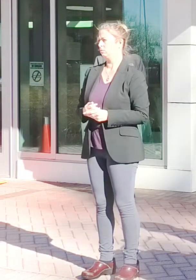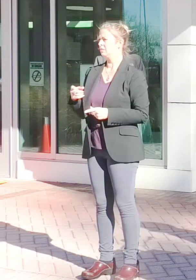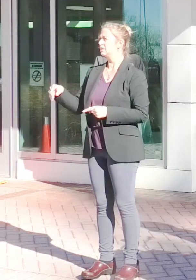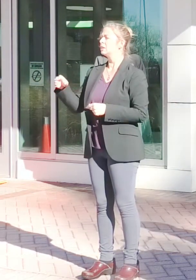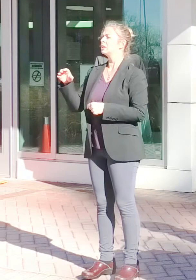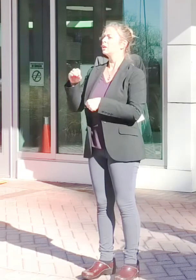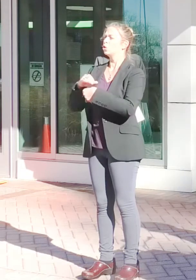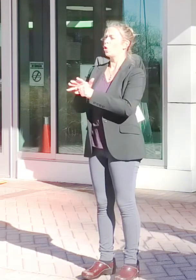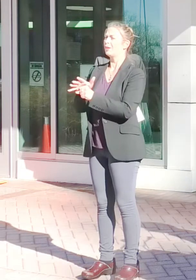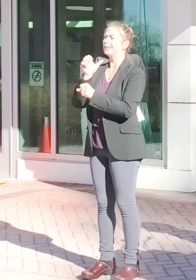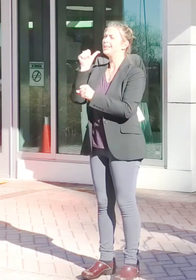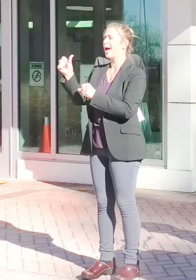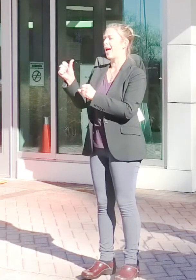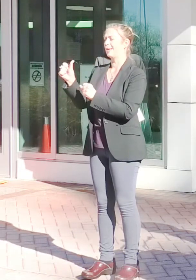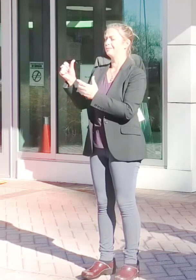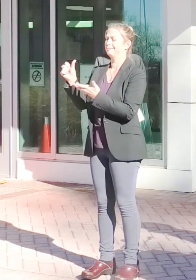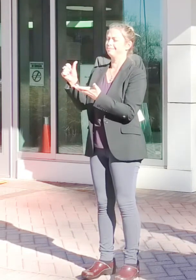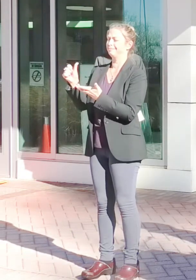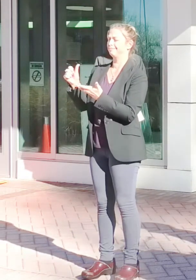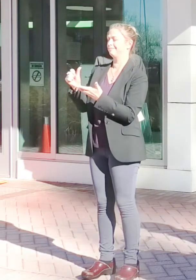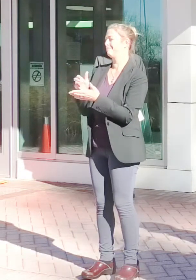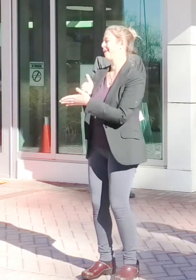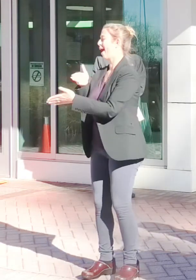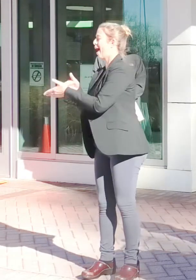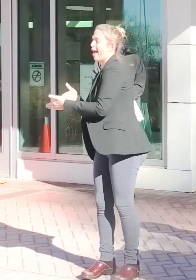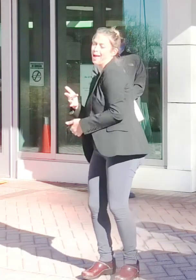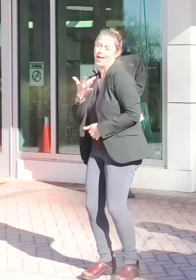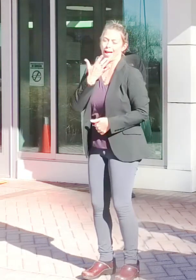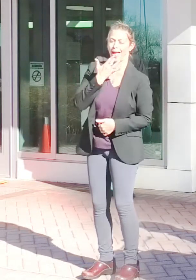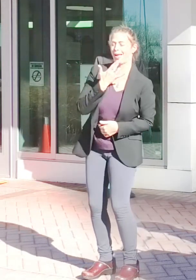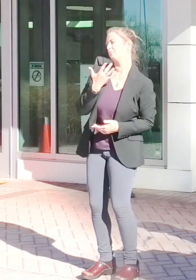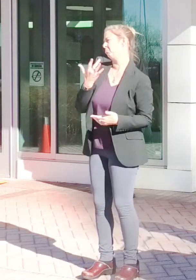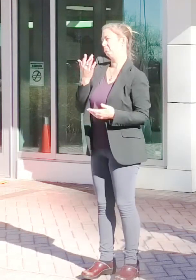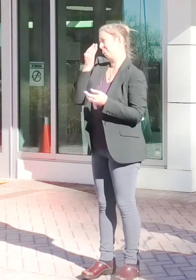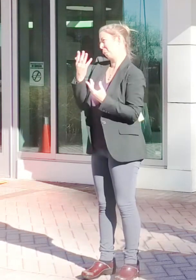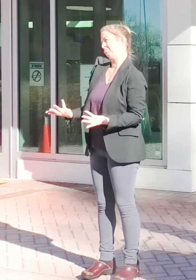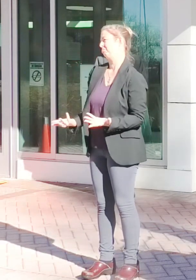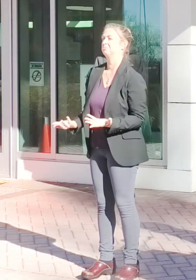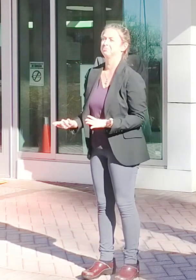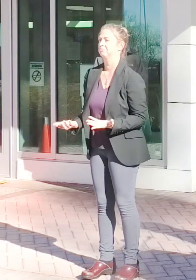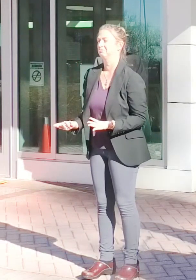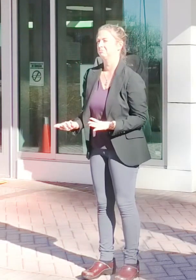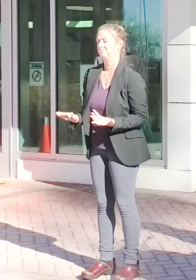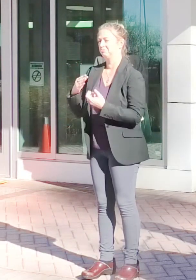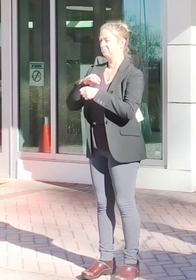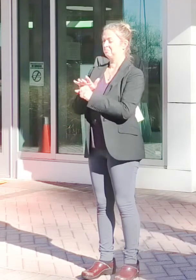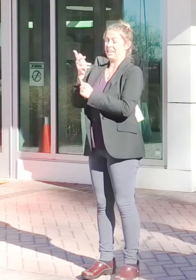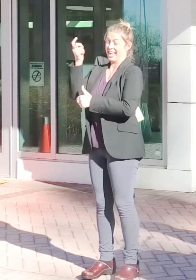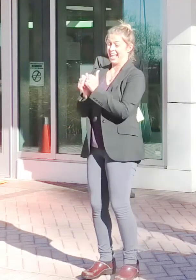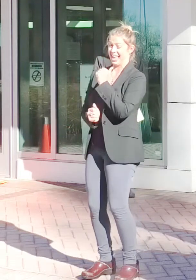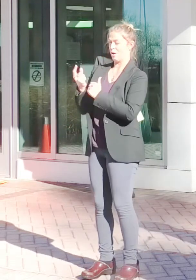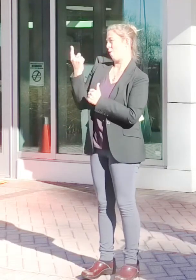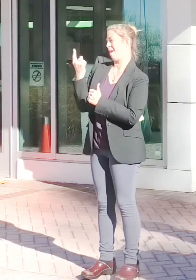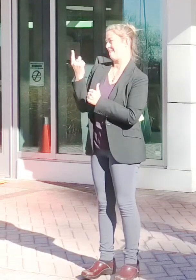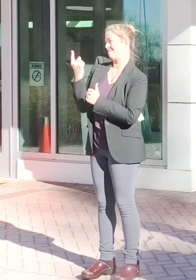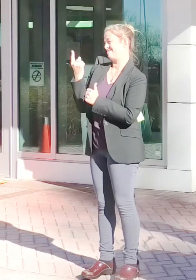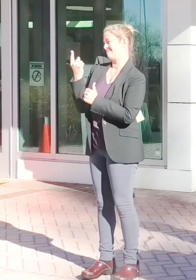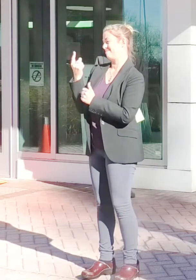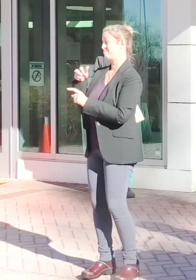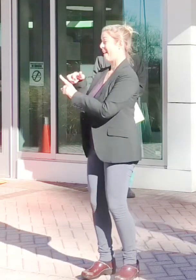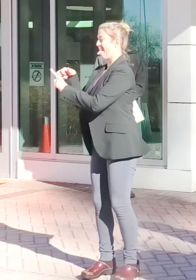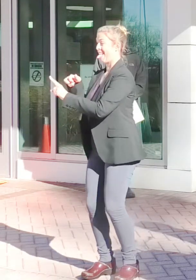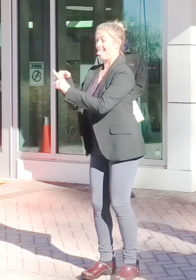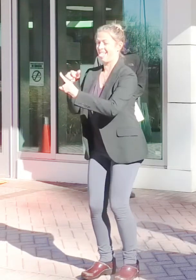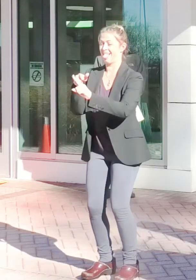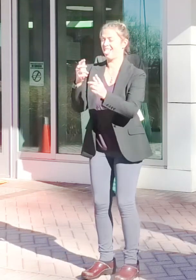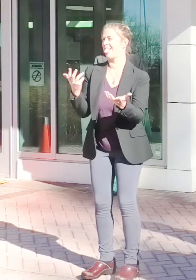boundaries and it knows no zip codes. What it does know is people, cool weather, low